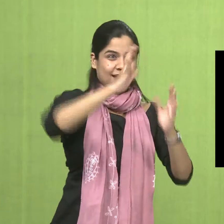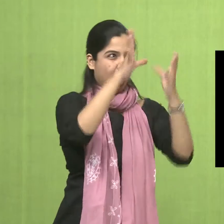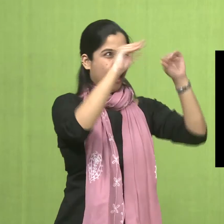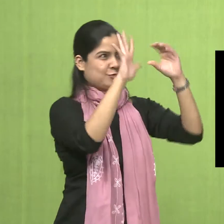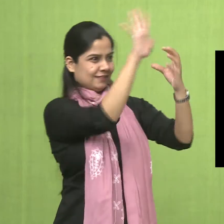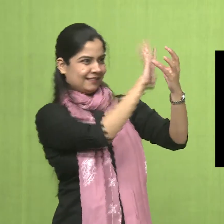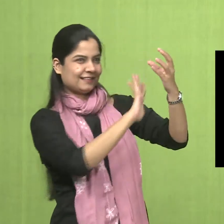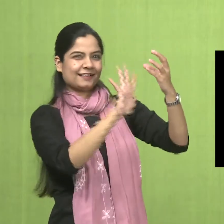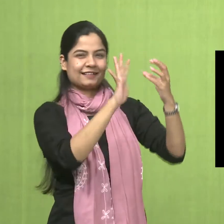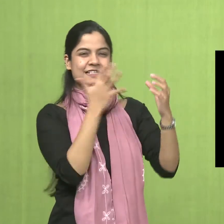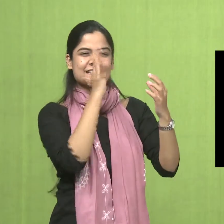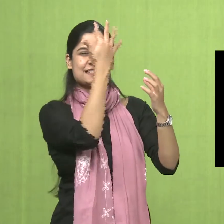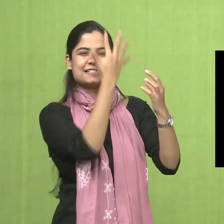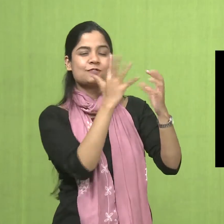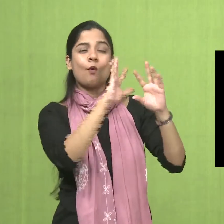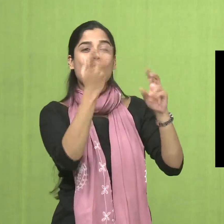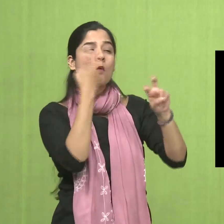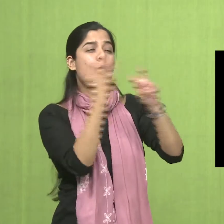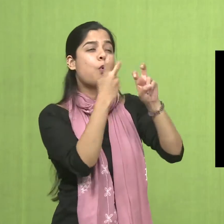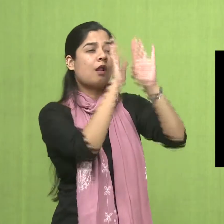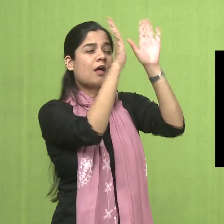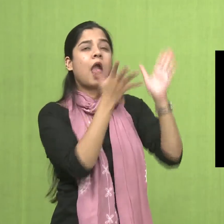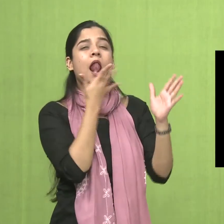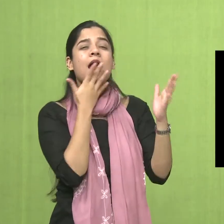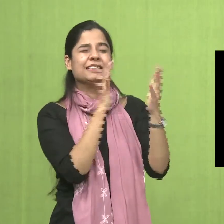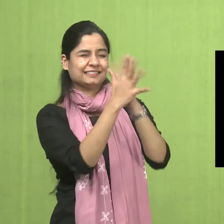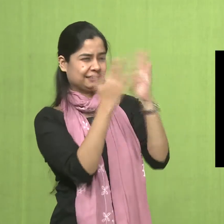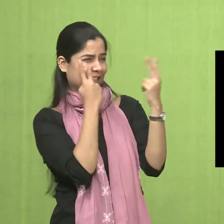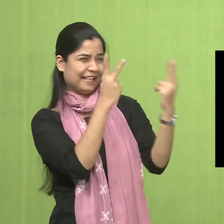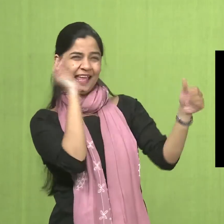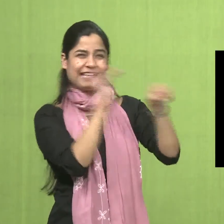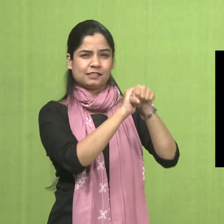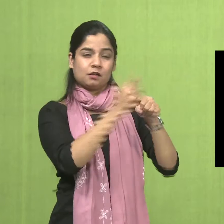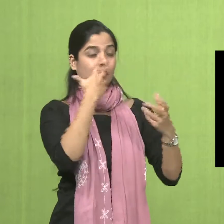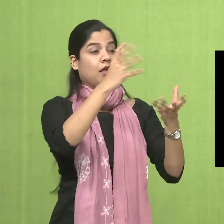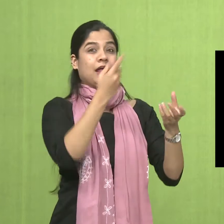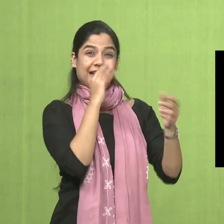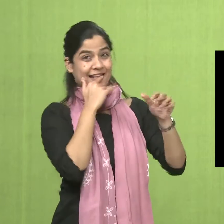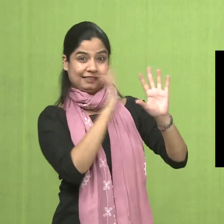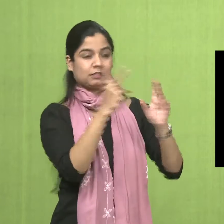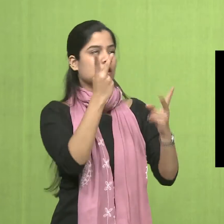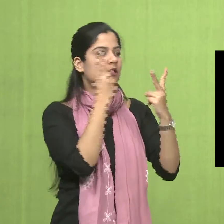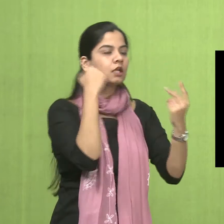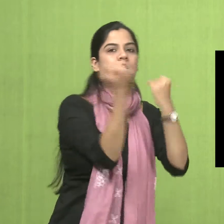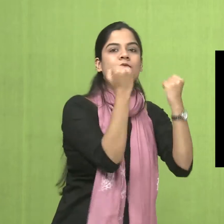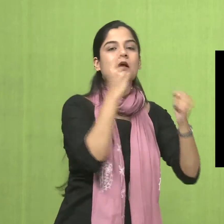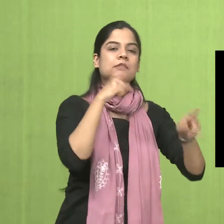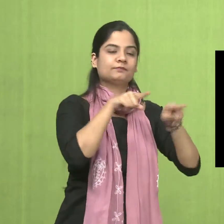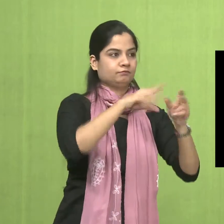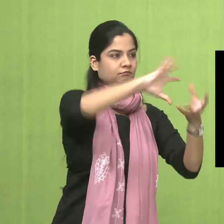And when you have different containers, it's always wise to have transparent containers so that it saves time and you can immediately